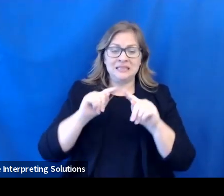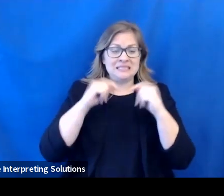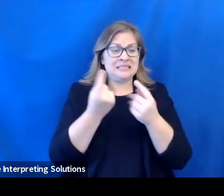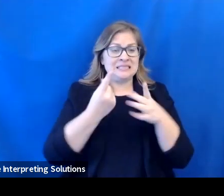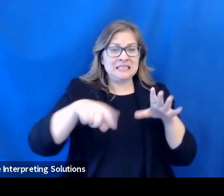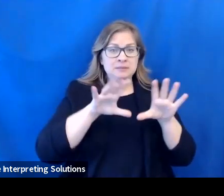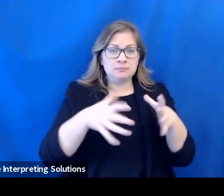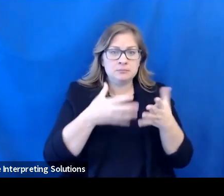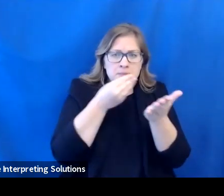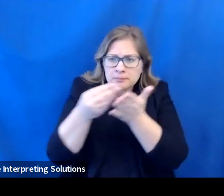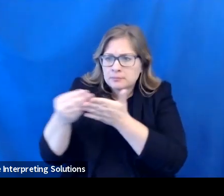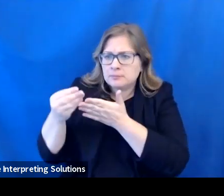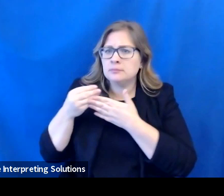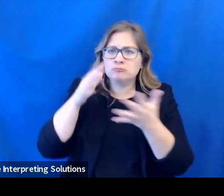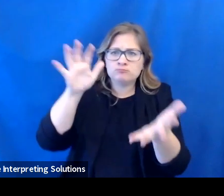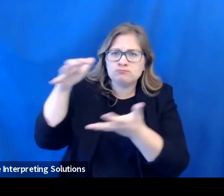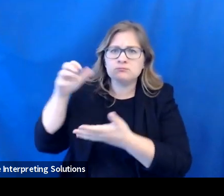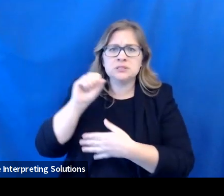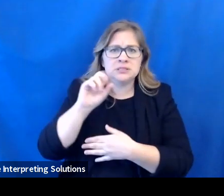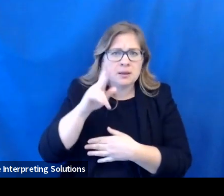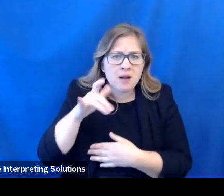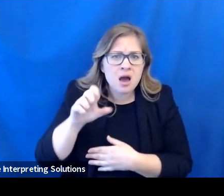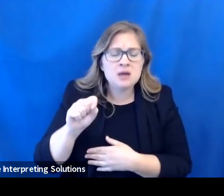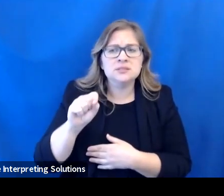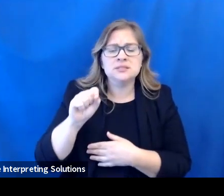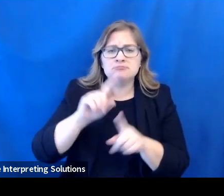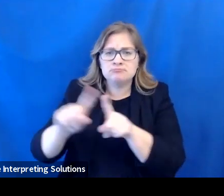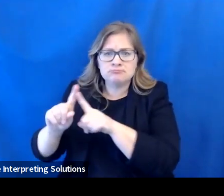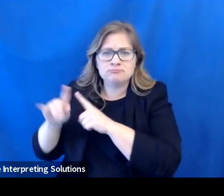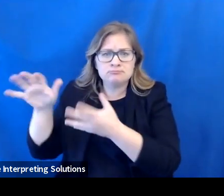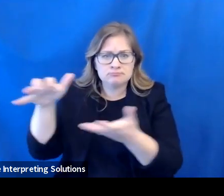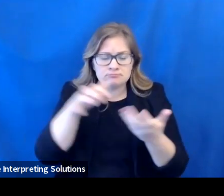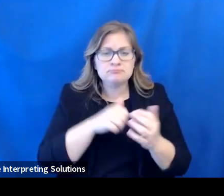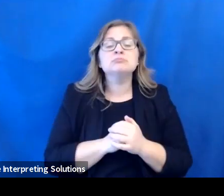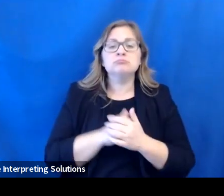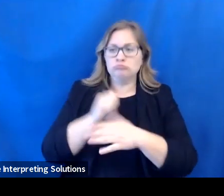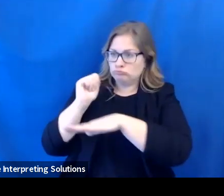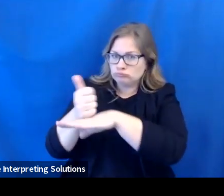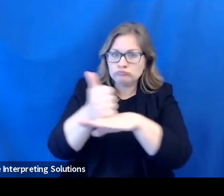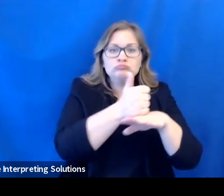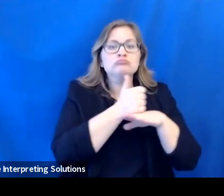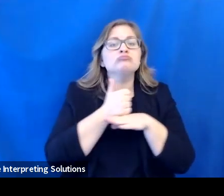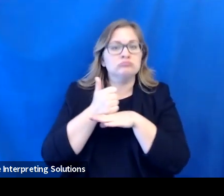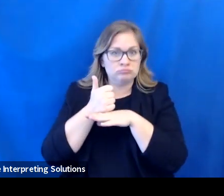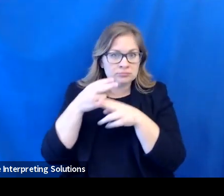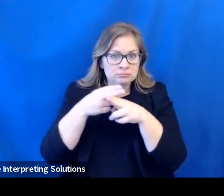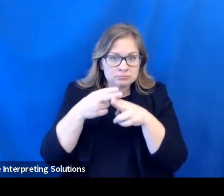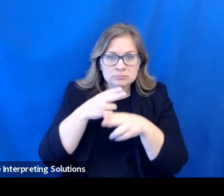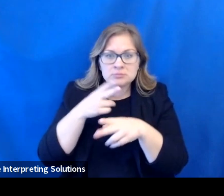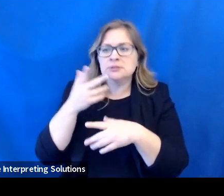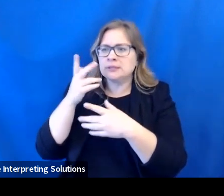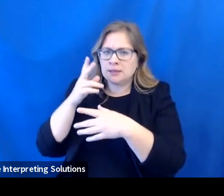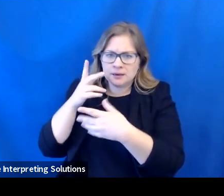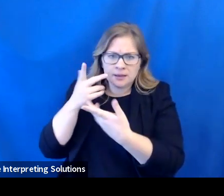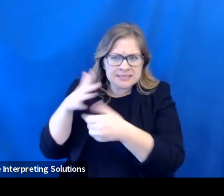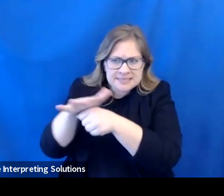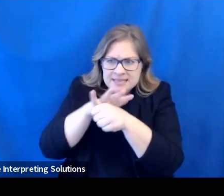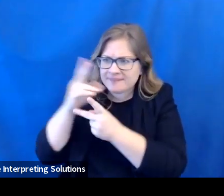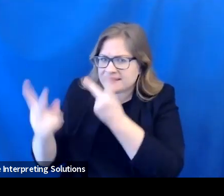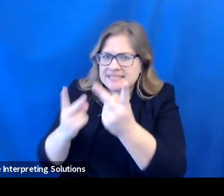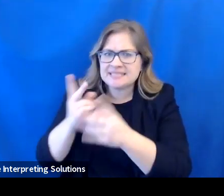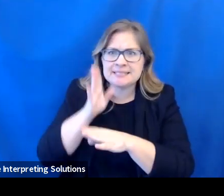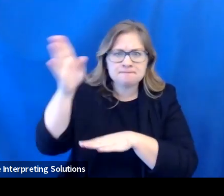group is conducting their last 2 days of site visits. Our IT technicians this afternoon are adding content to the website